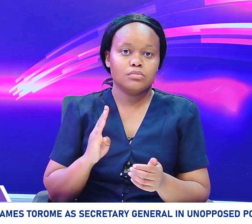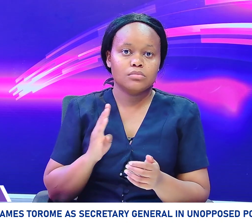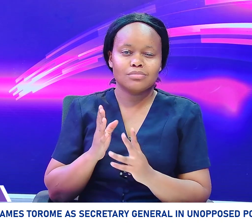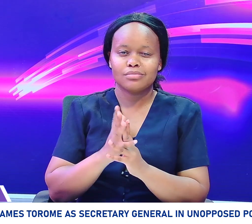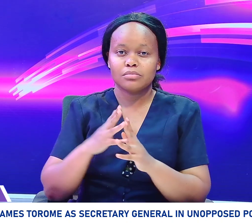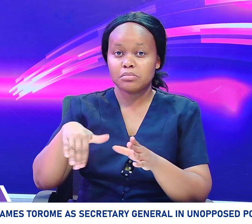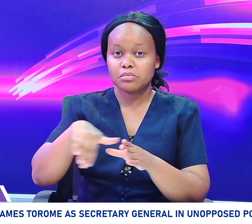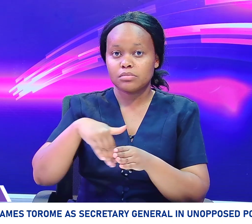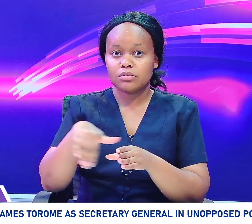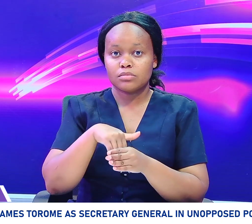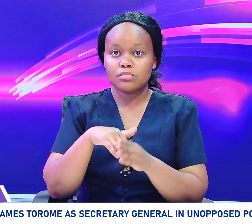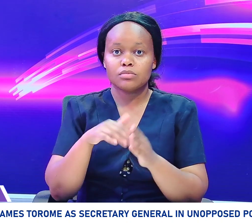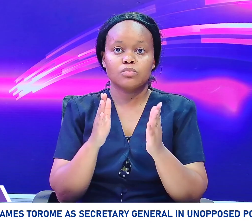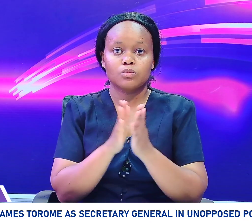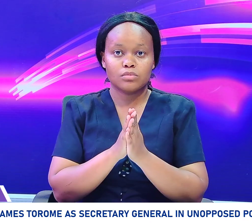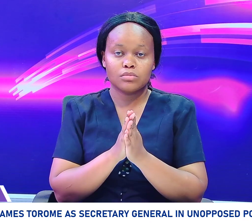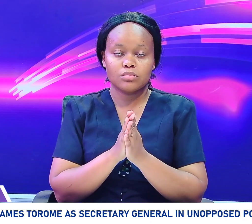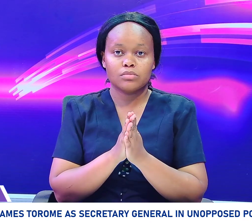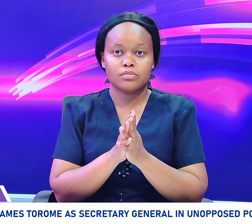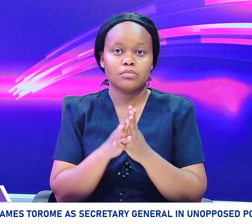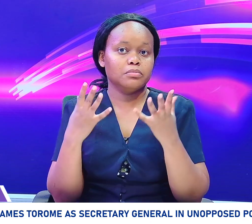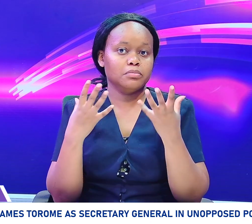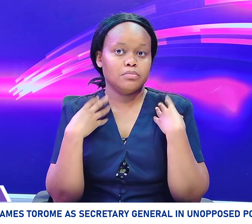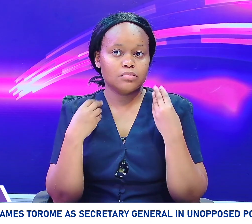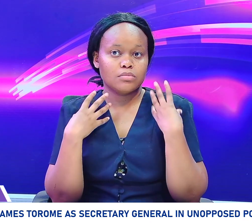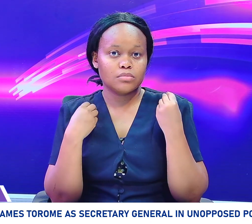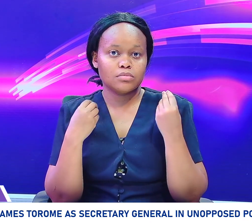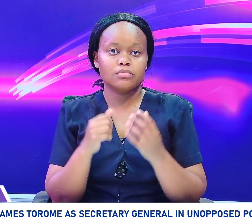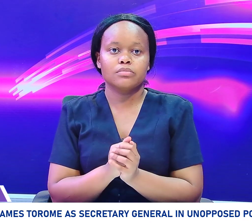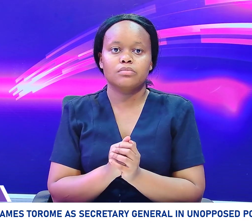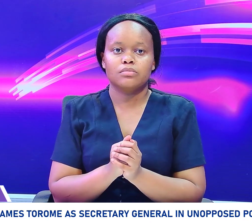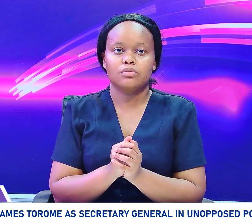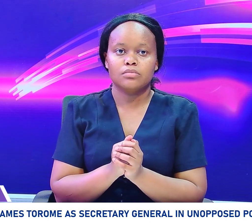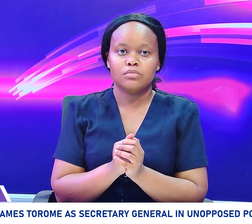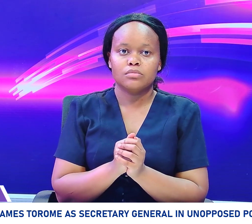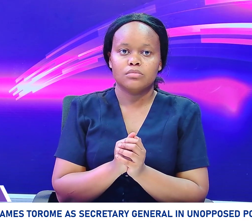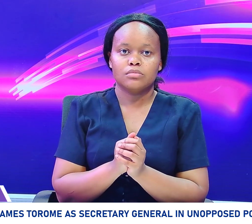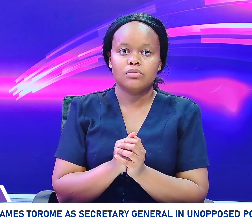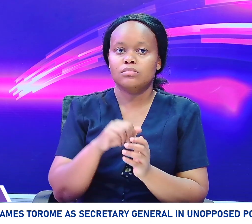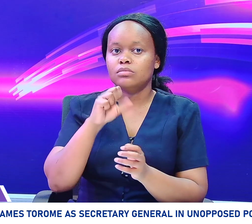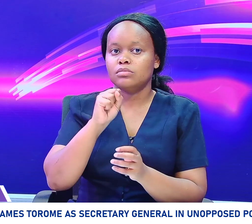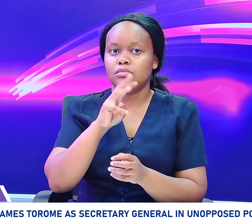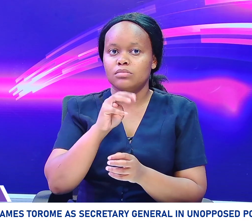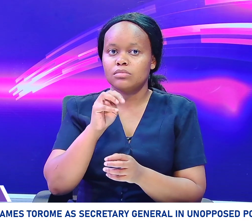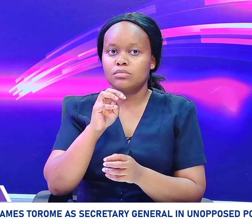broad consensus among members, with the exercise concluding smoothly without